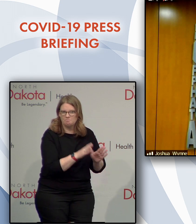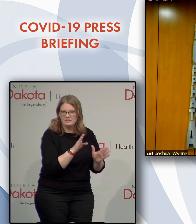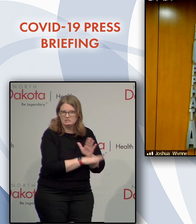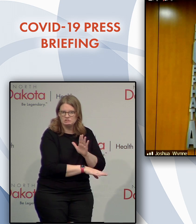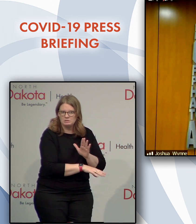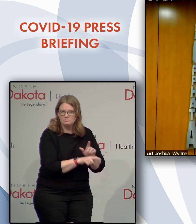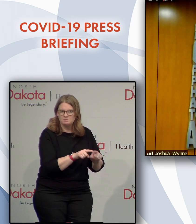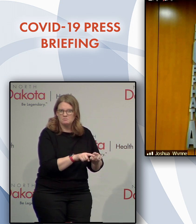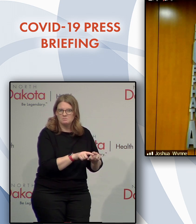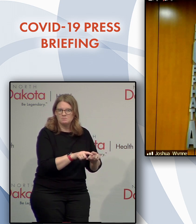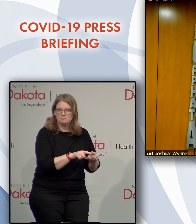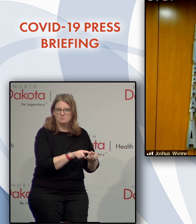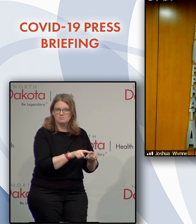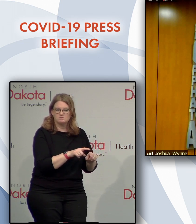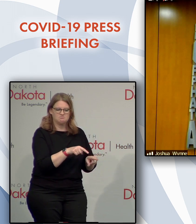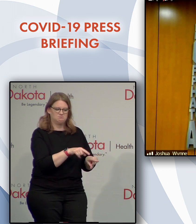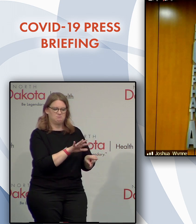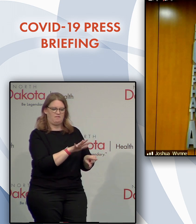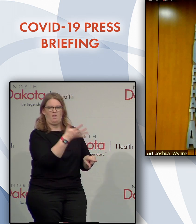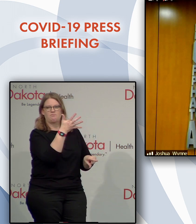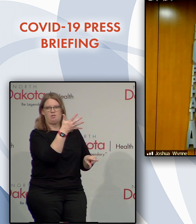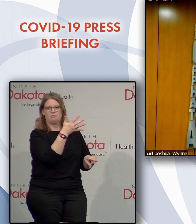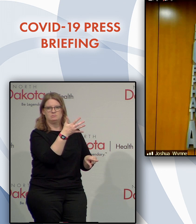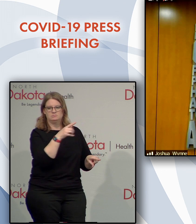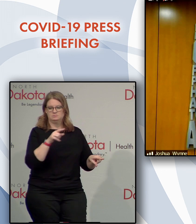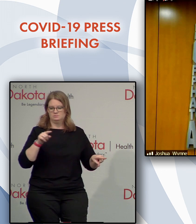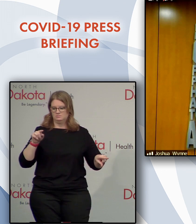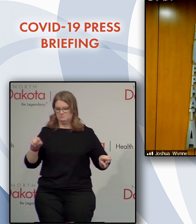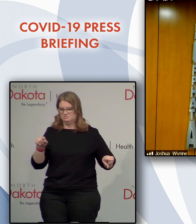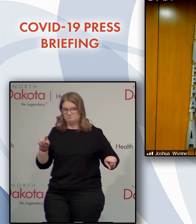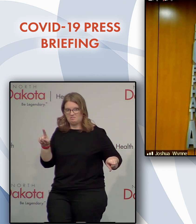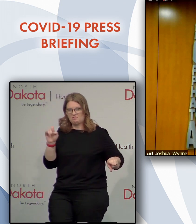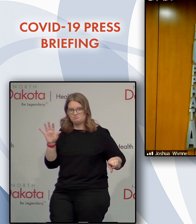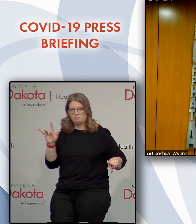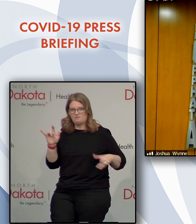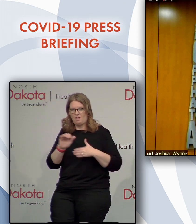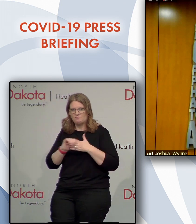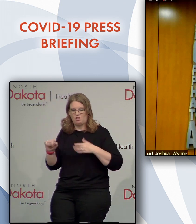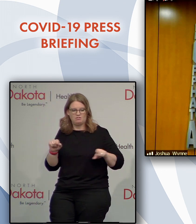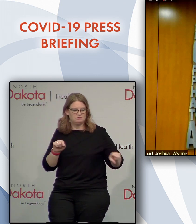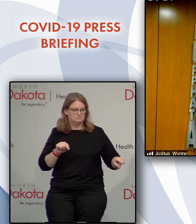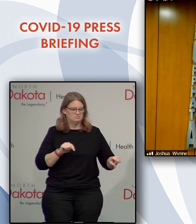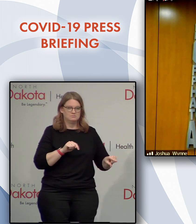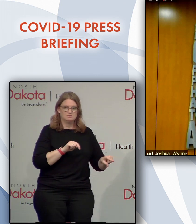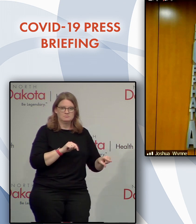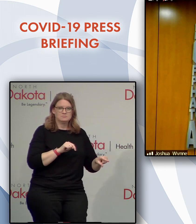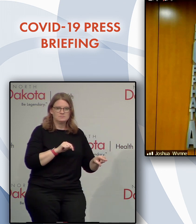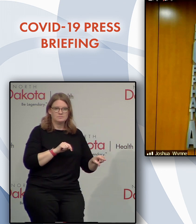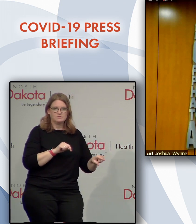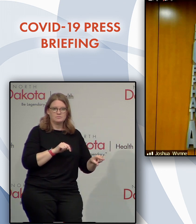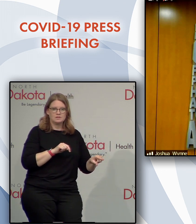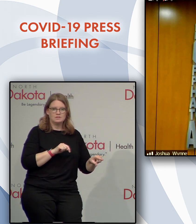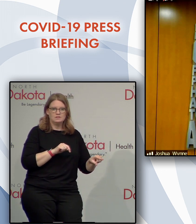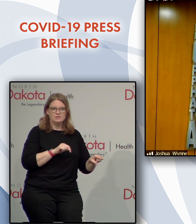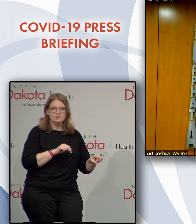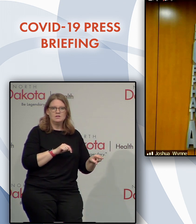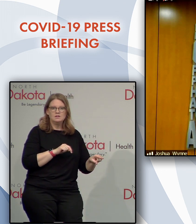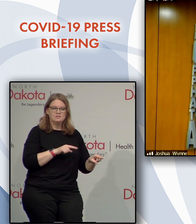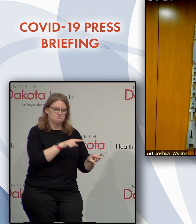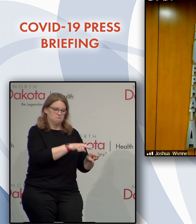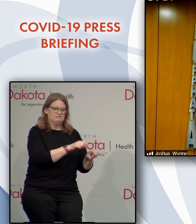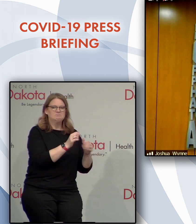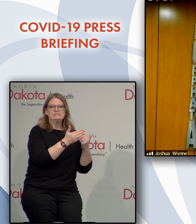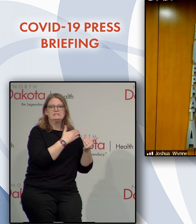of magnitude $5 versus $125, meaning we can do it in a much more